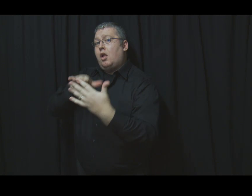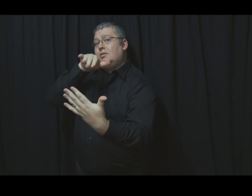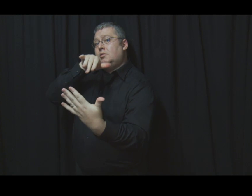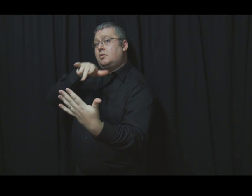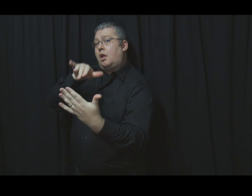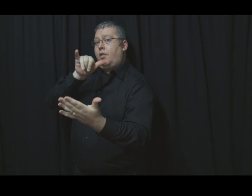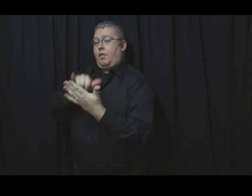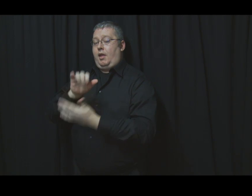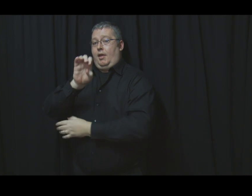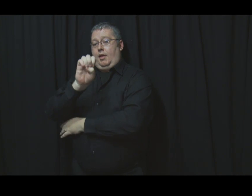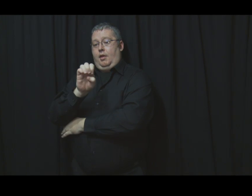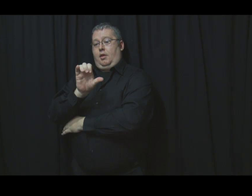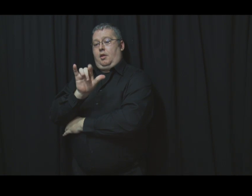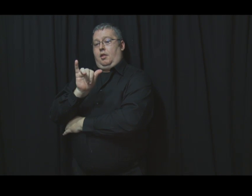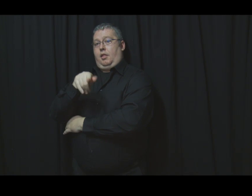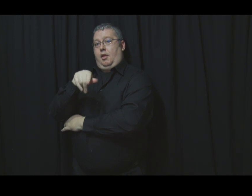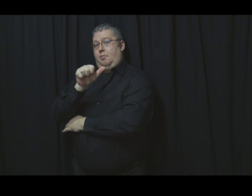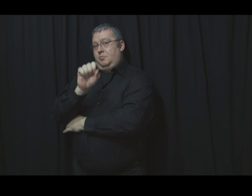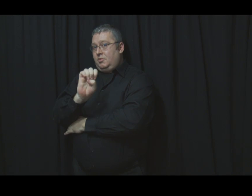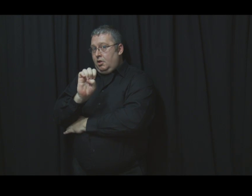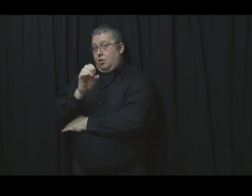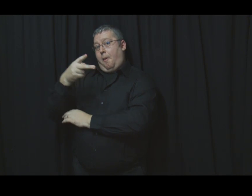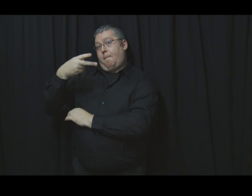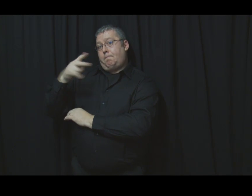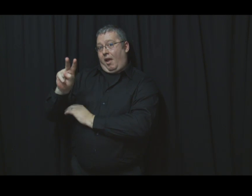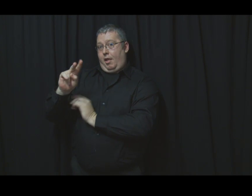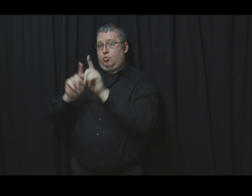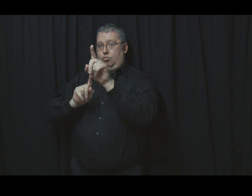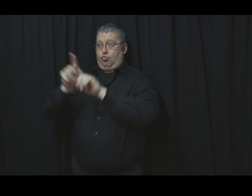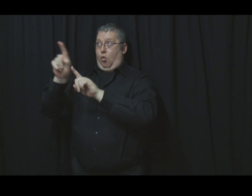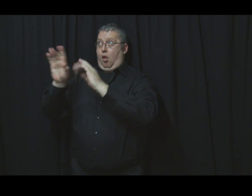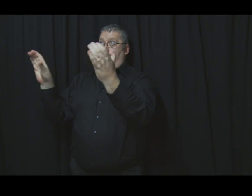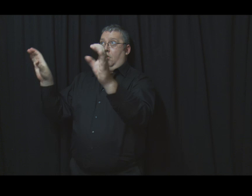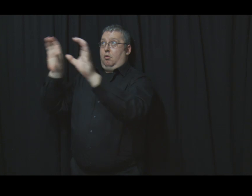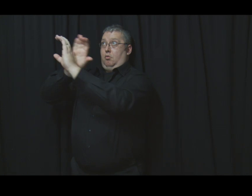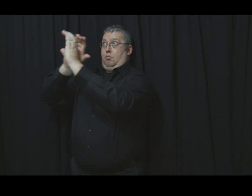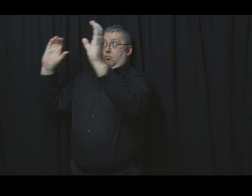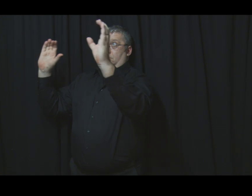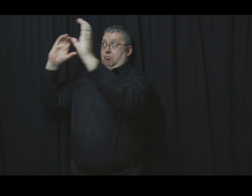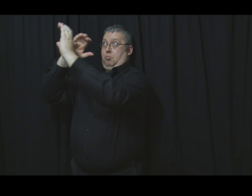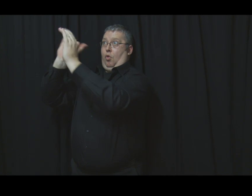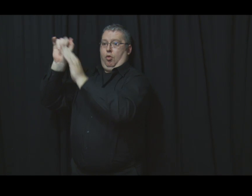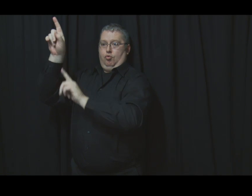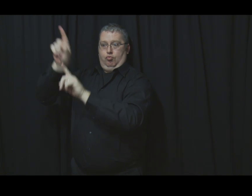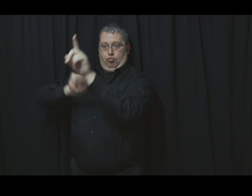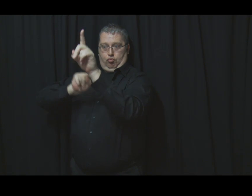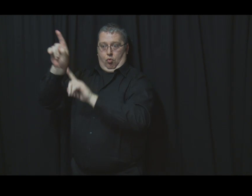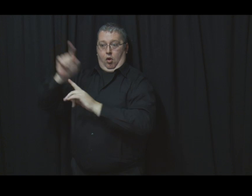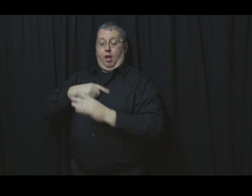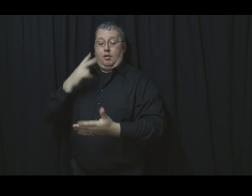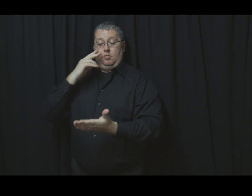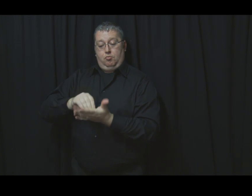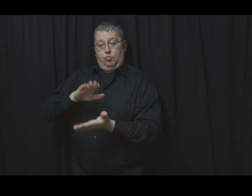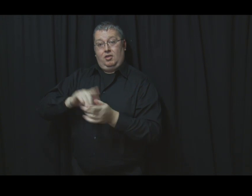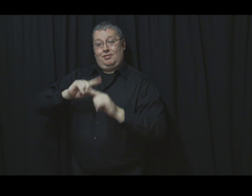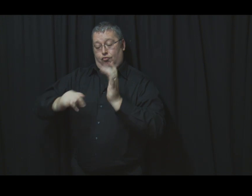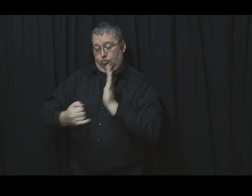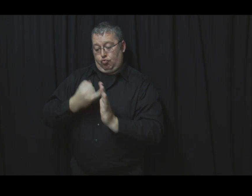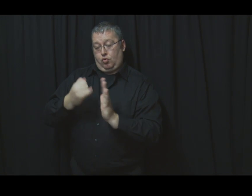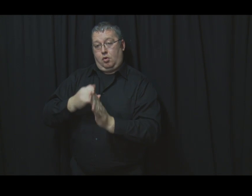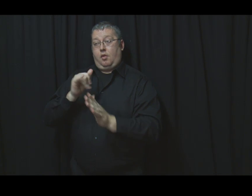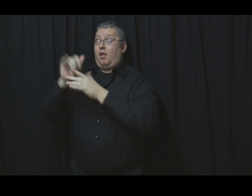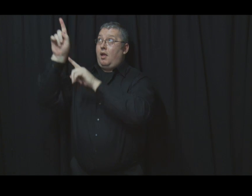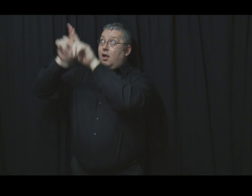binary stars. And I've published many articles in the astronomy literature, places such as the Astrophysical Journal, the Astronomical Journal, and